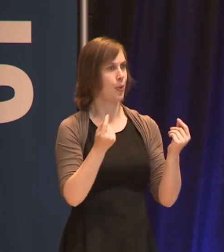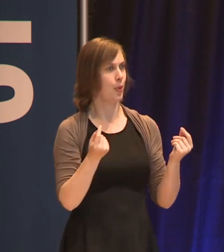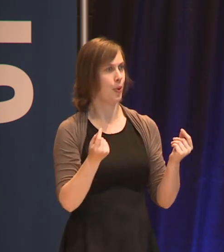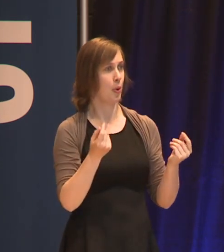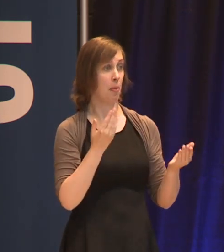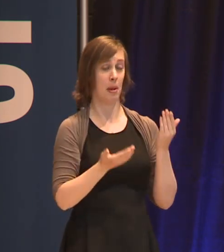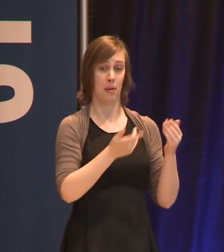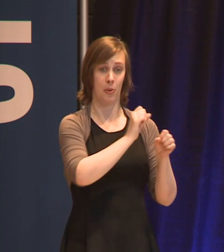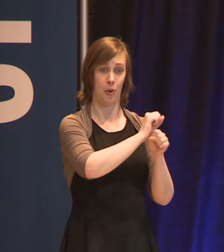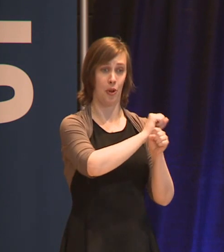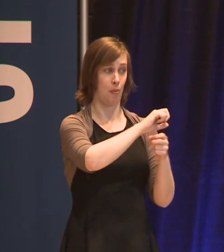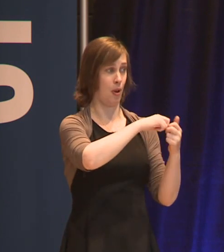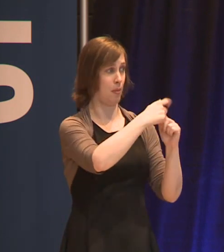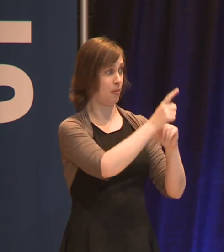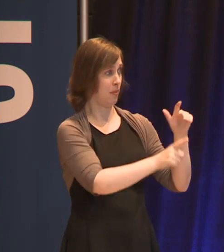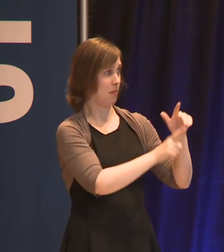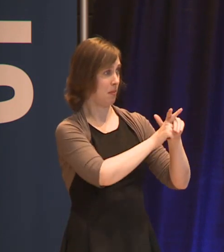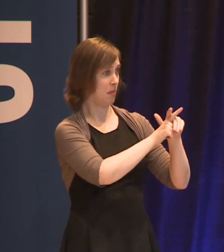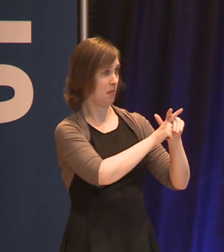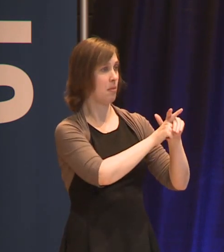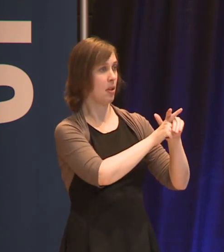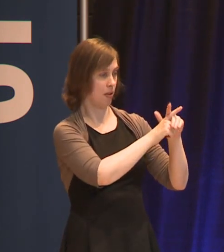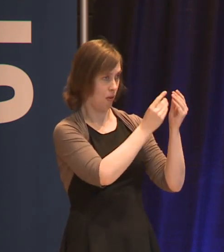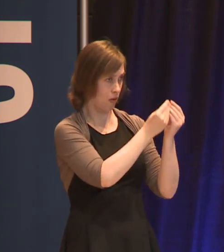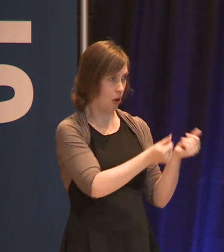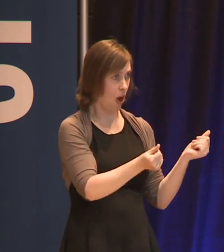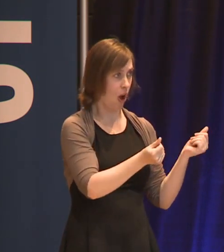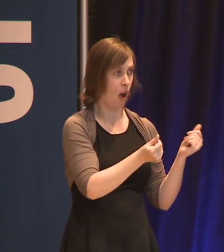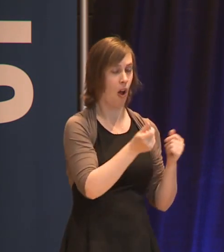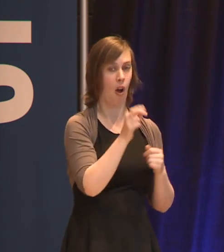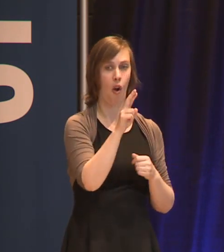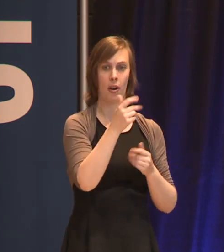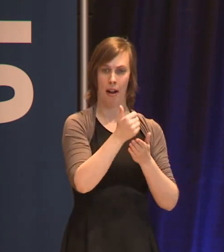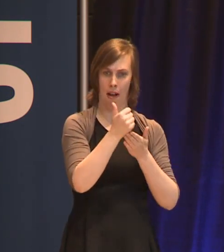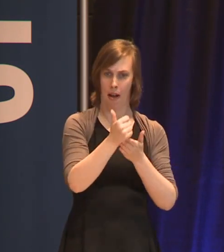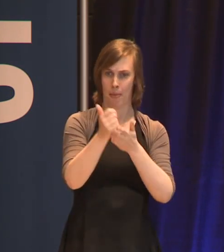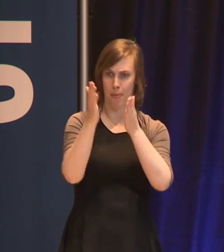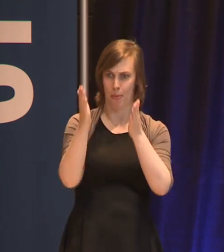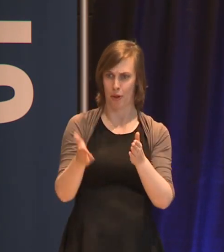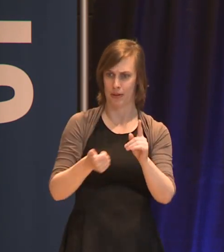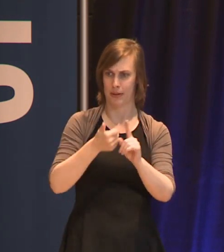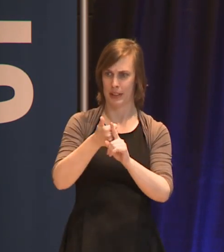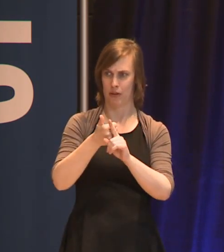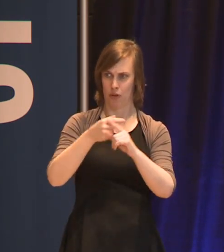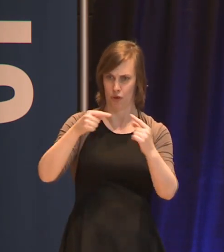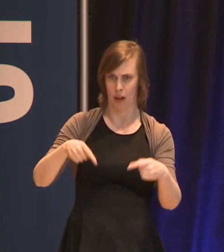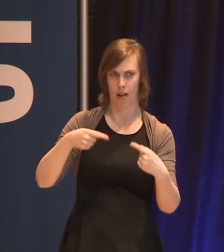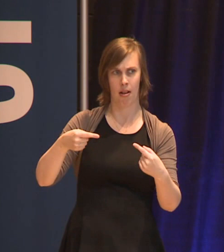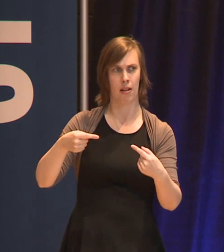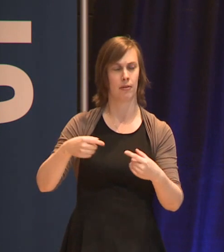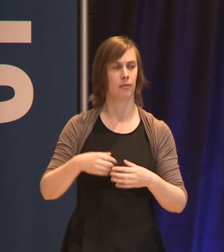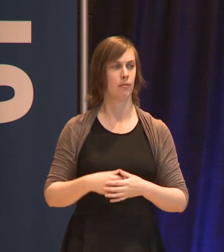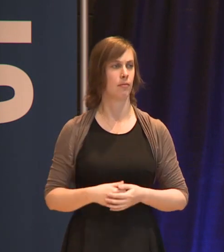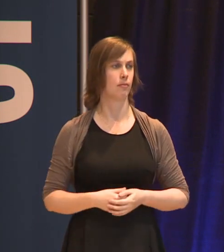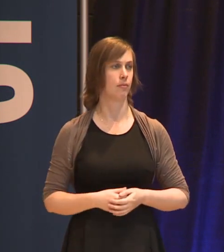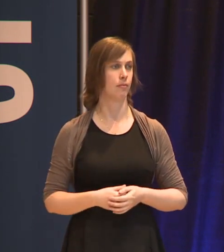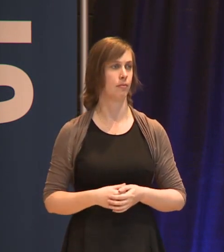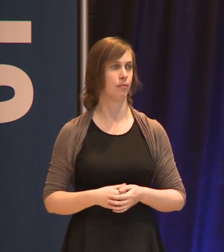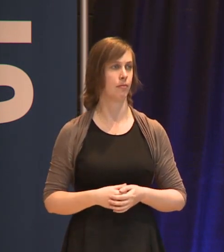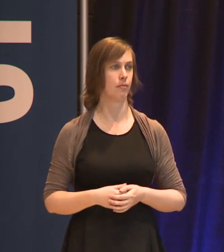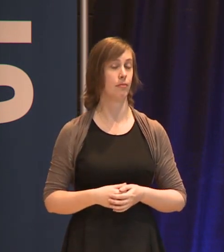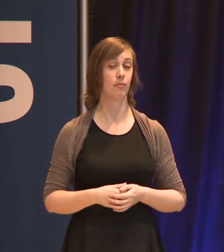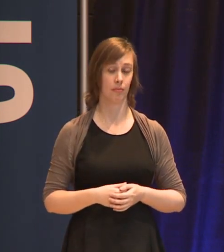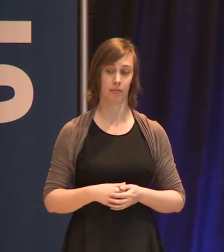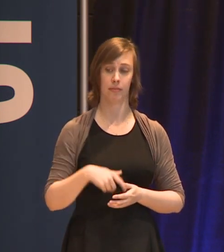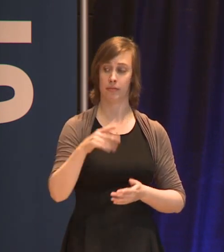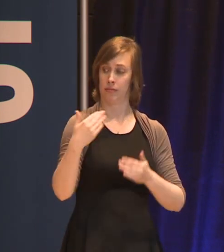in need, or in essence, to pay forward a kind gesture. And this notion of having a duty to